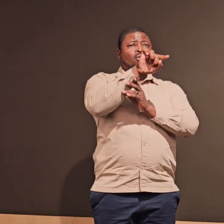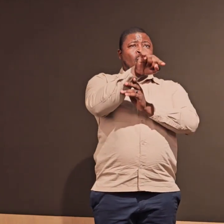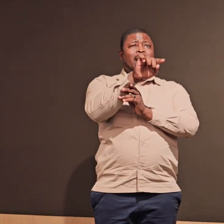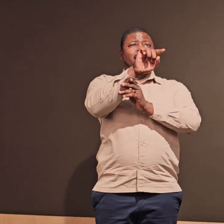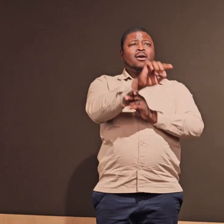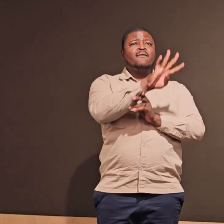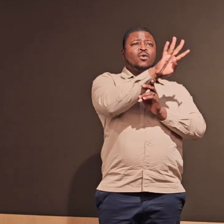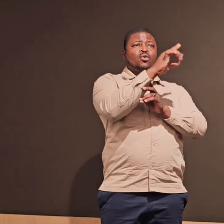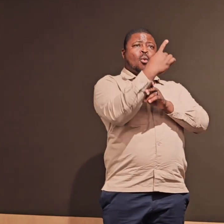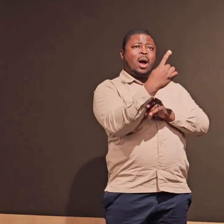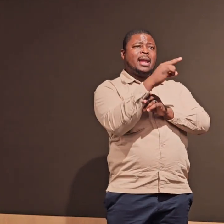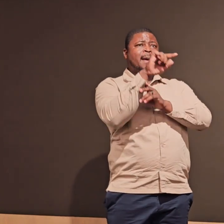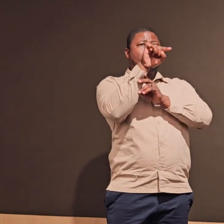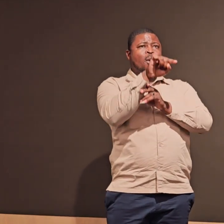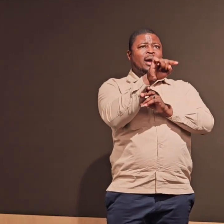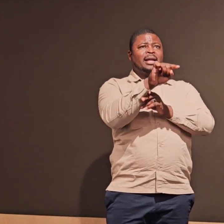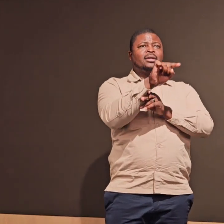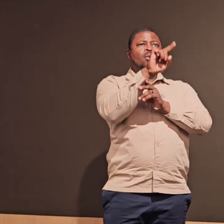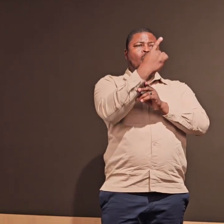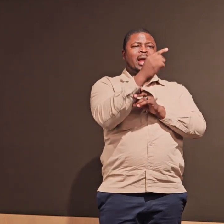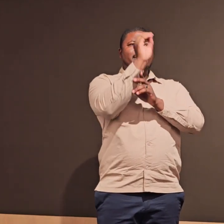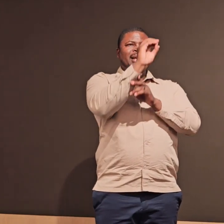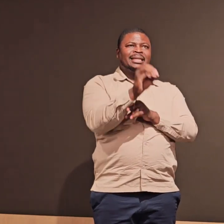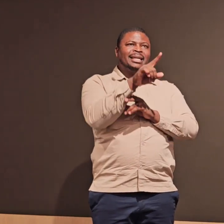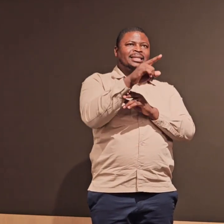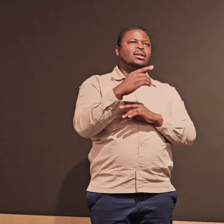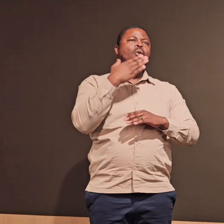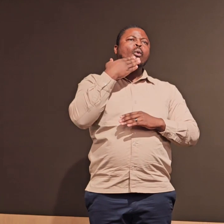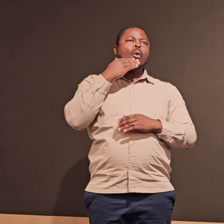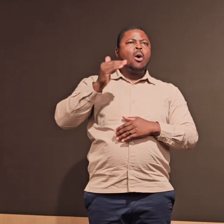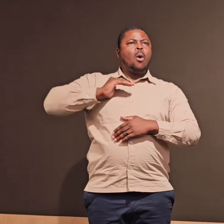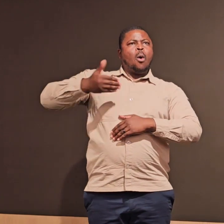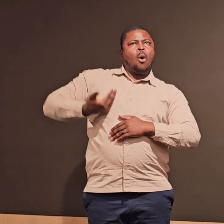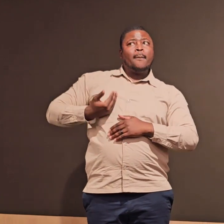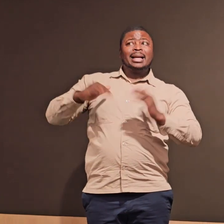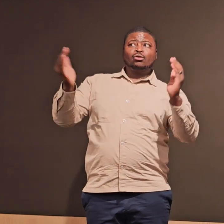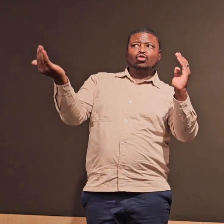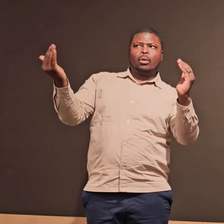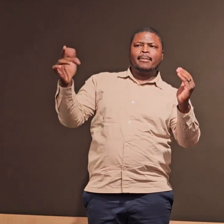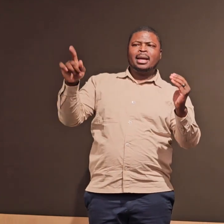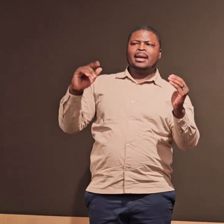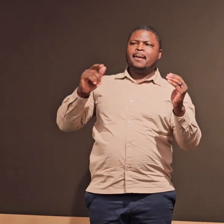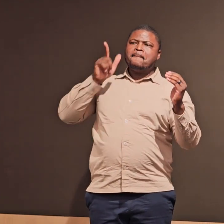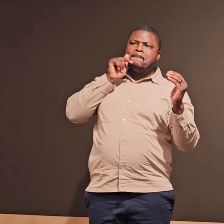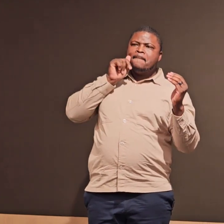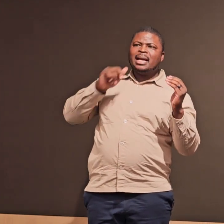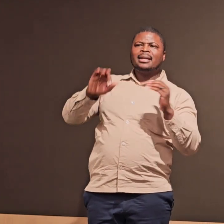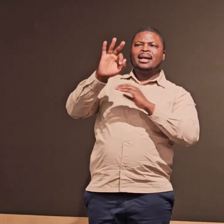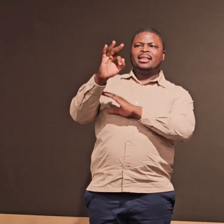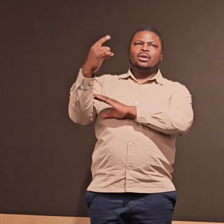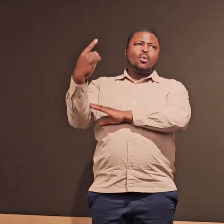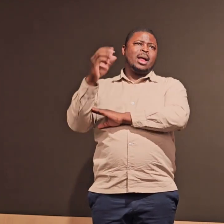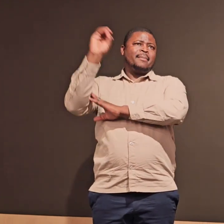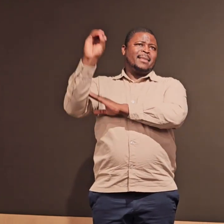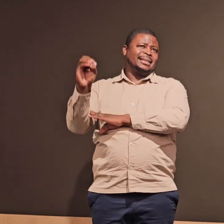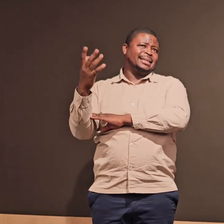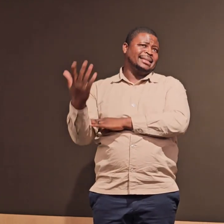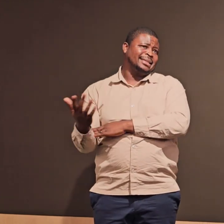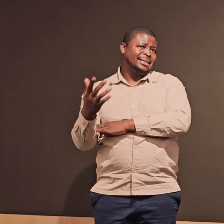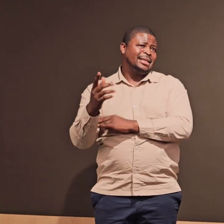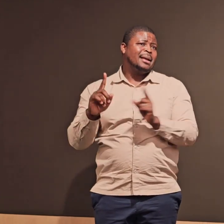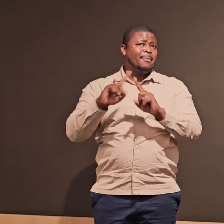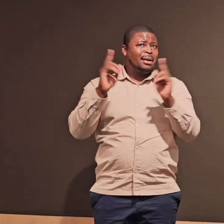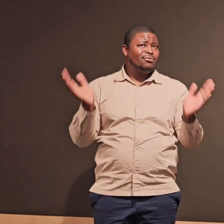41.3% of women are obese compared to about 15.3% of men. So I think, ladies, we are